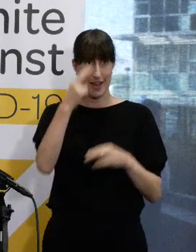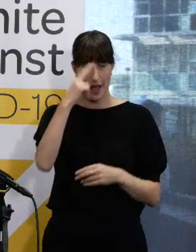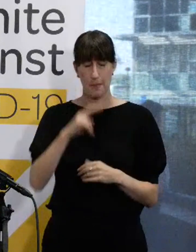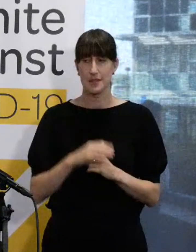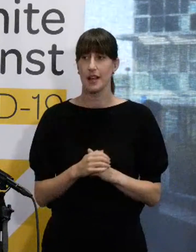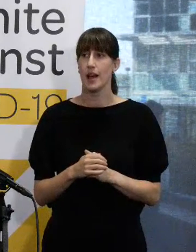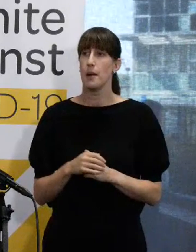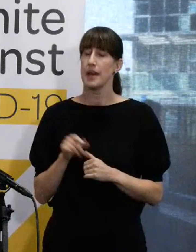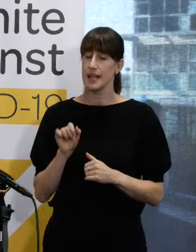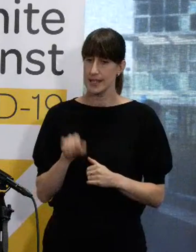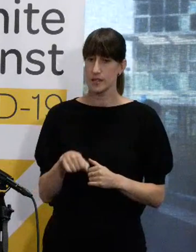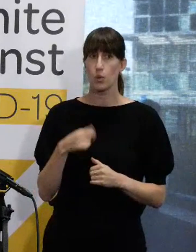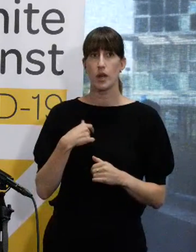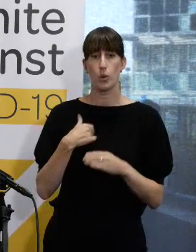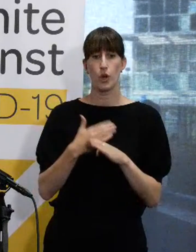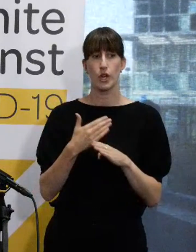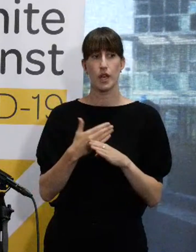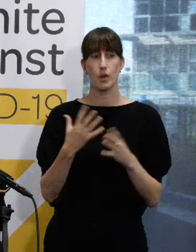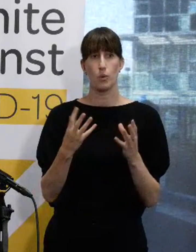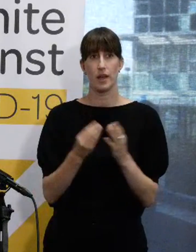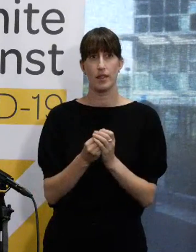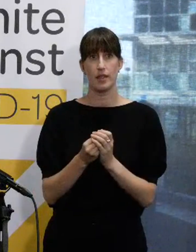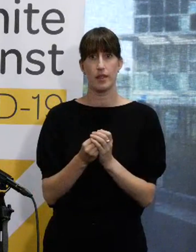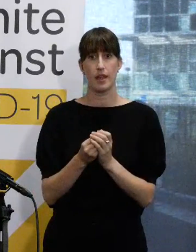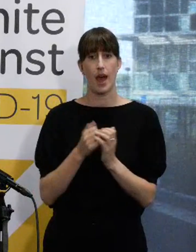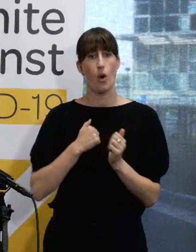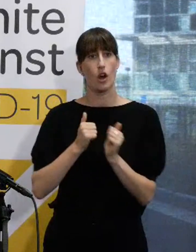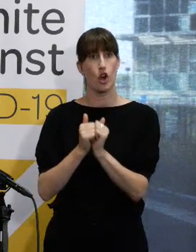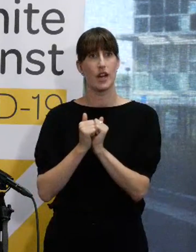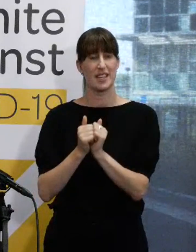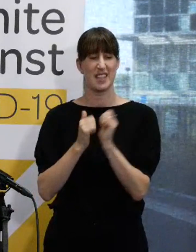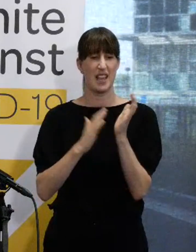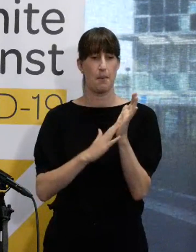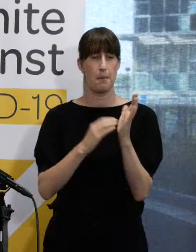on the options. And of course, we did have a situation like this in the Pullman.